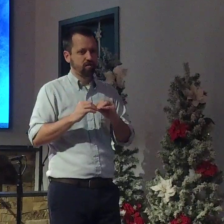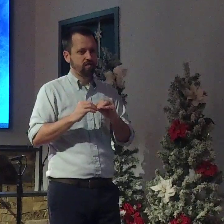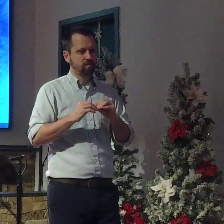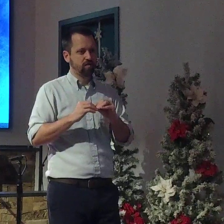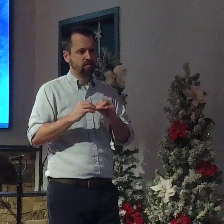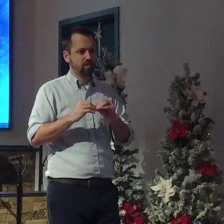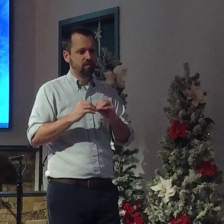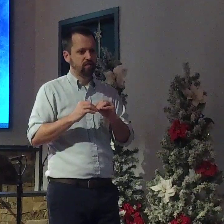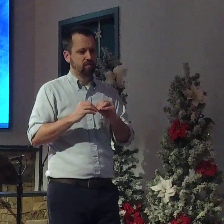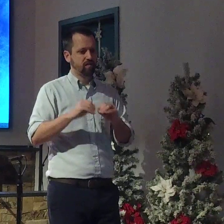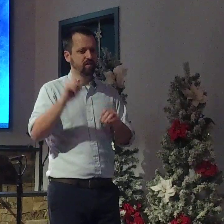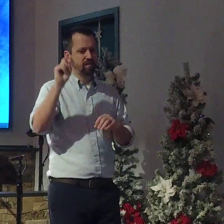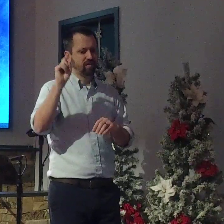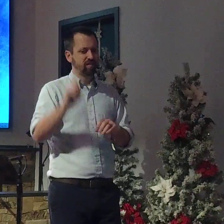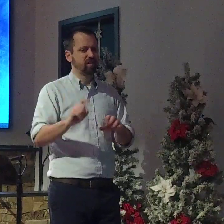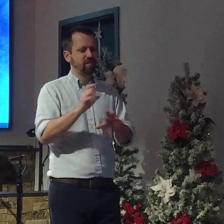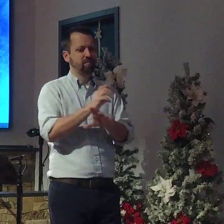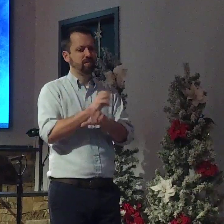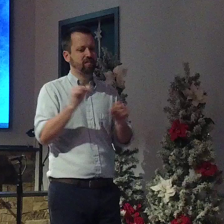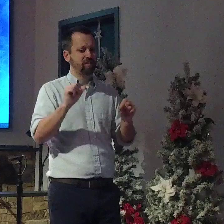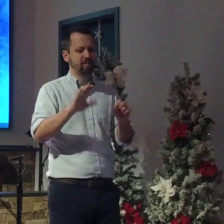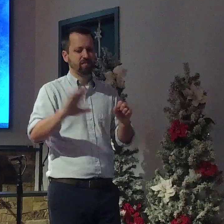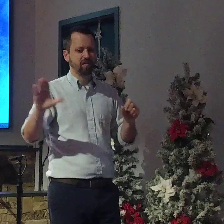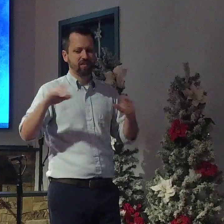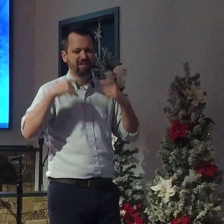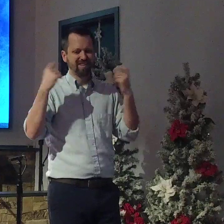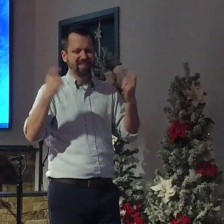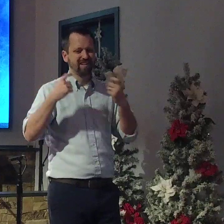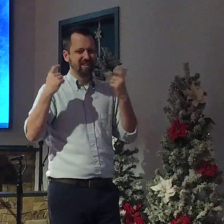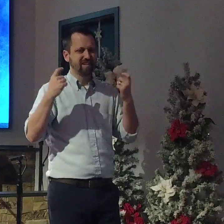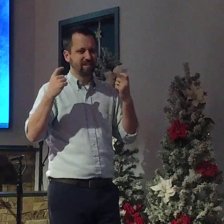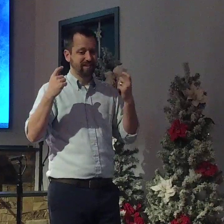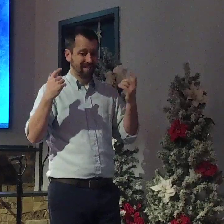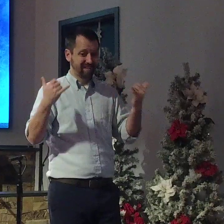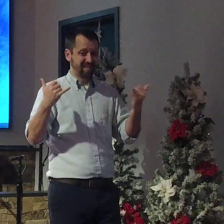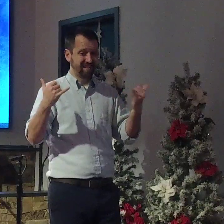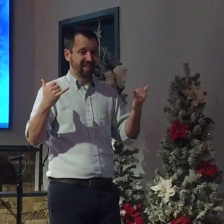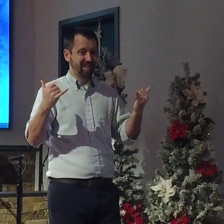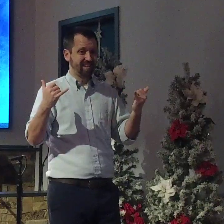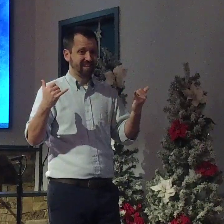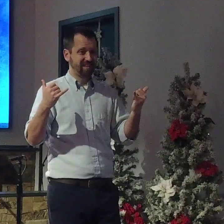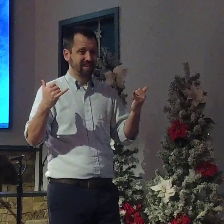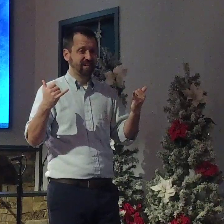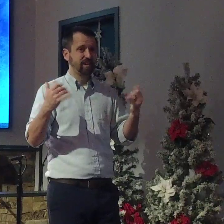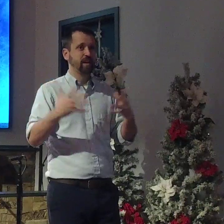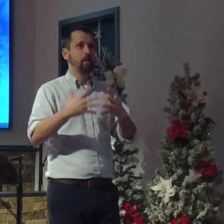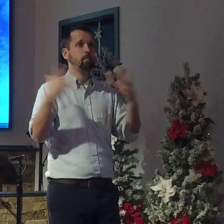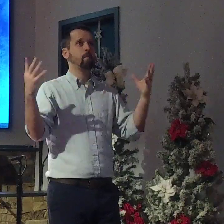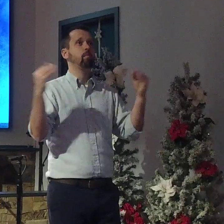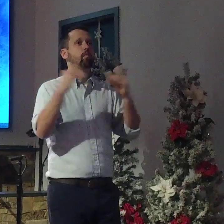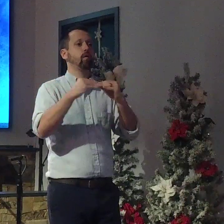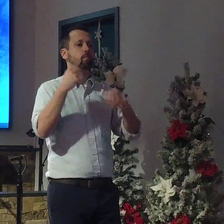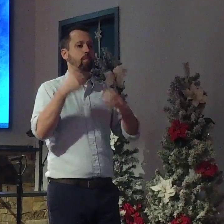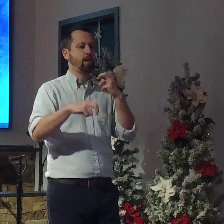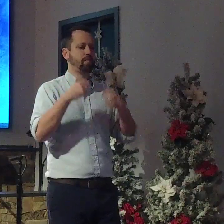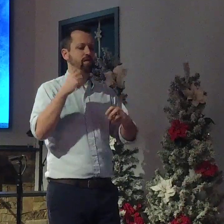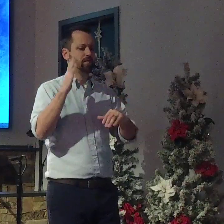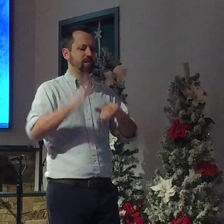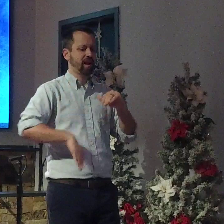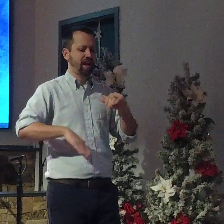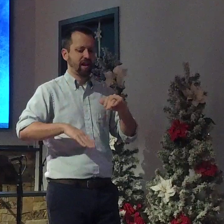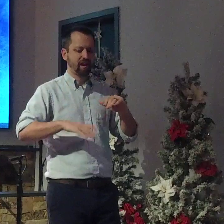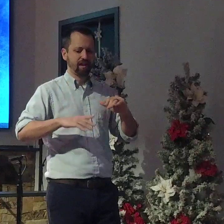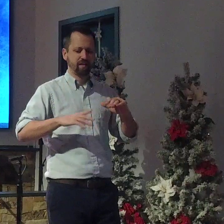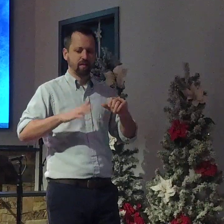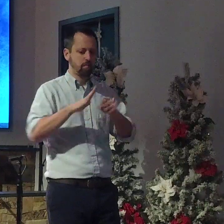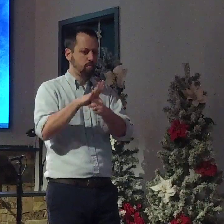break your fellowship with God. And you don't want any of those things to happen in your life. As Paul told those